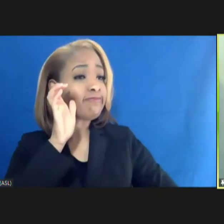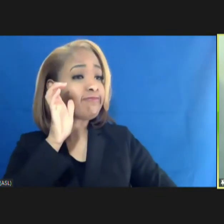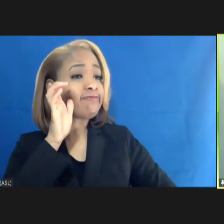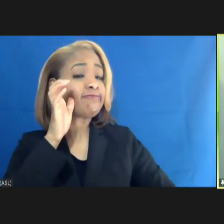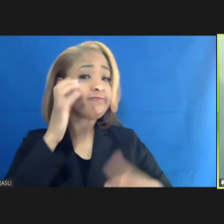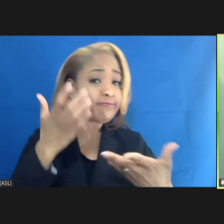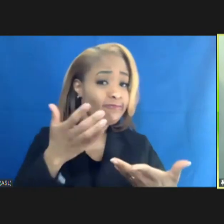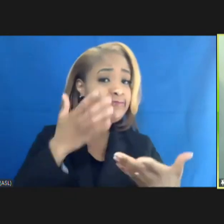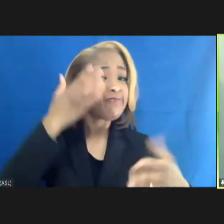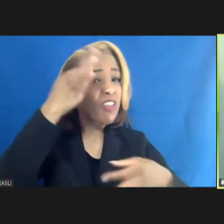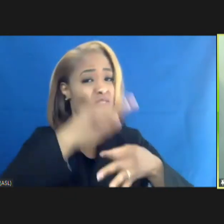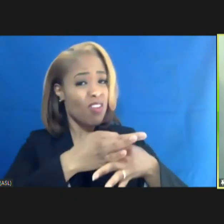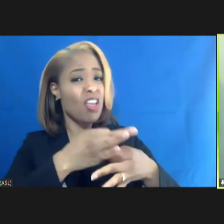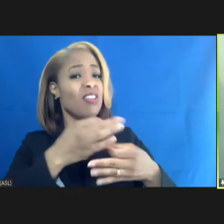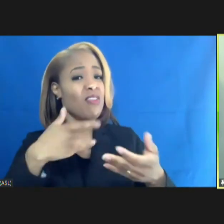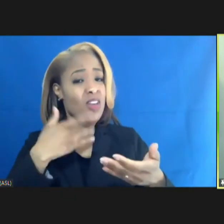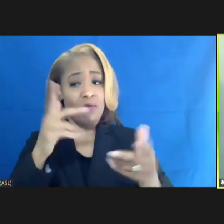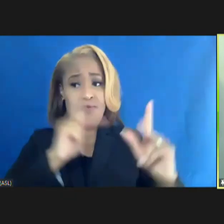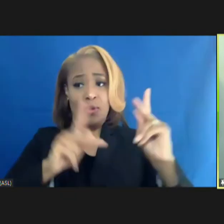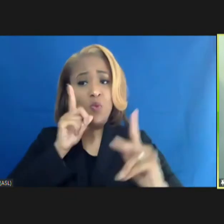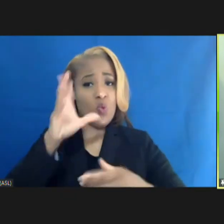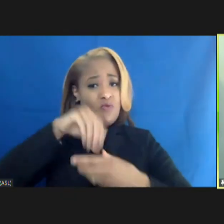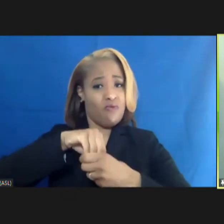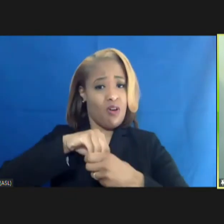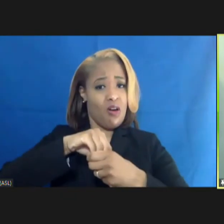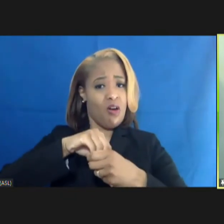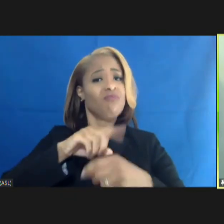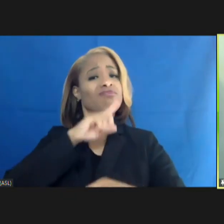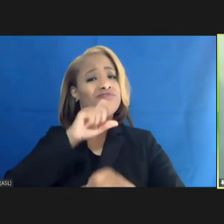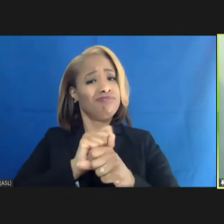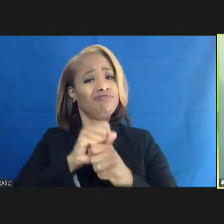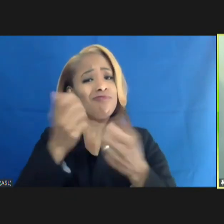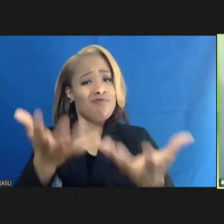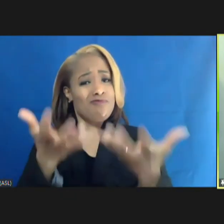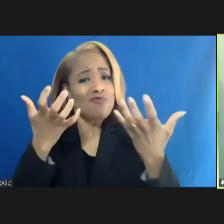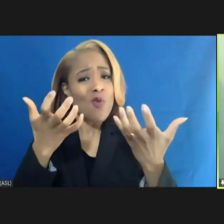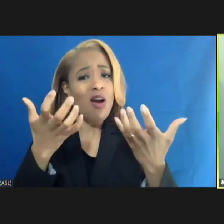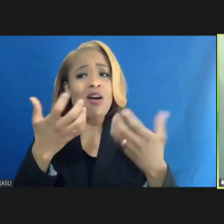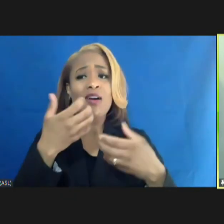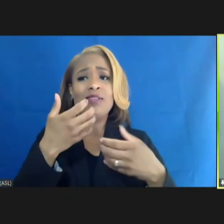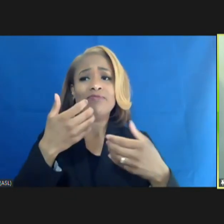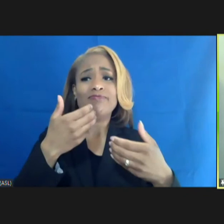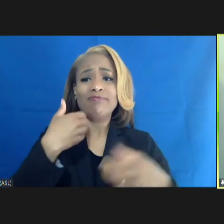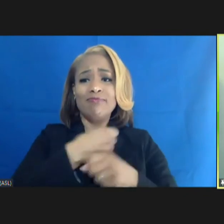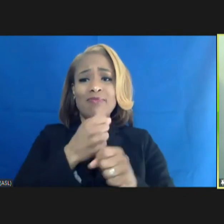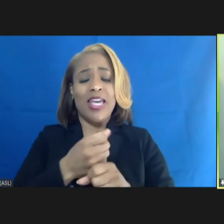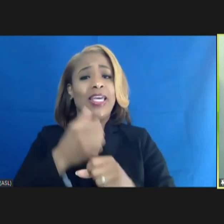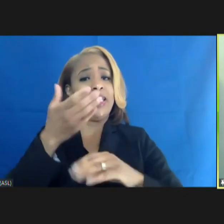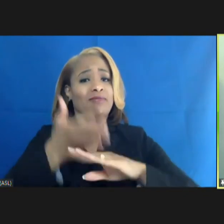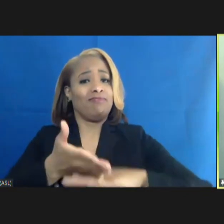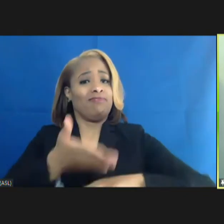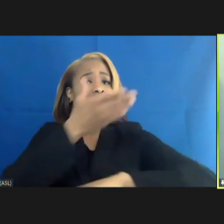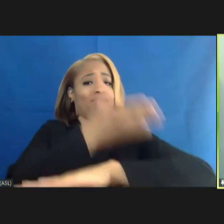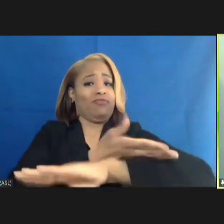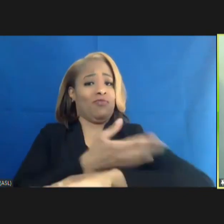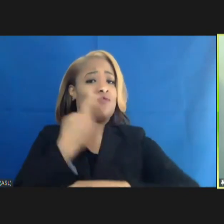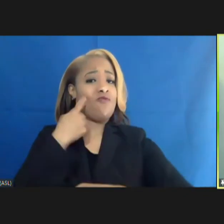that the legislators involved actually wish to make sensible process improvements.